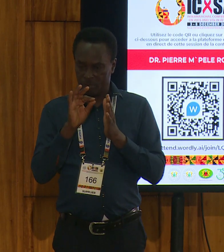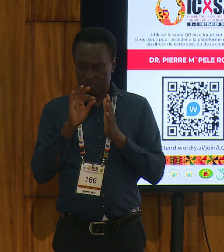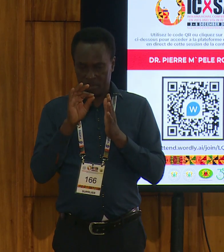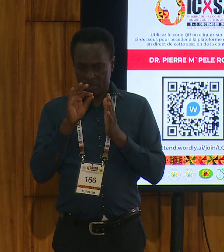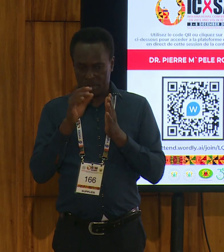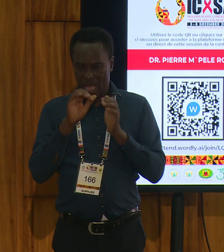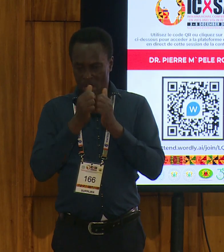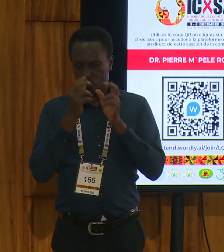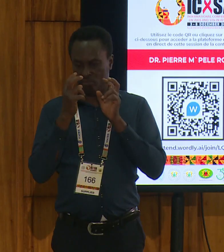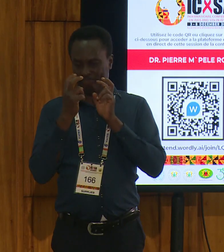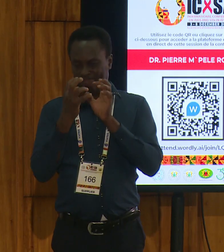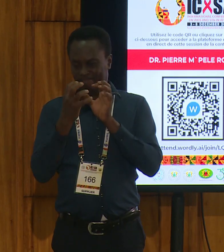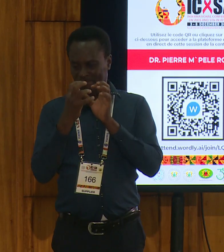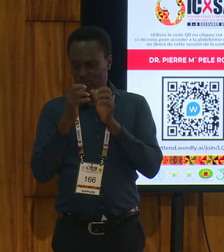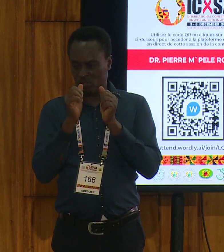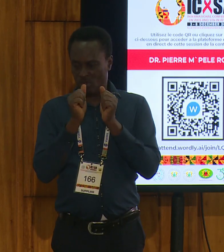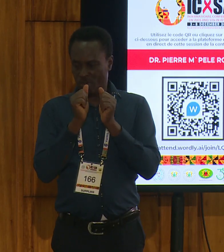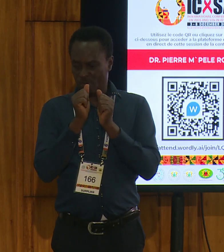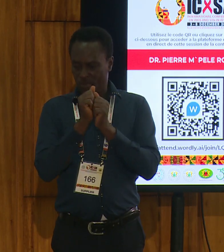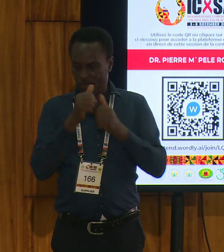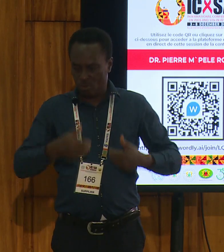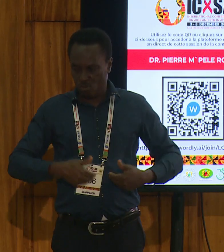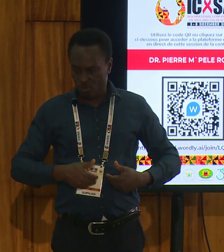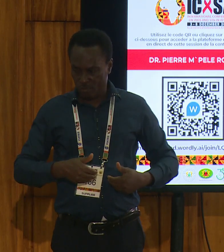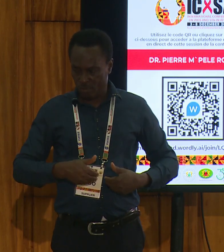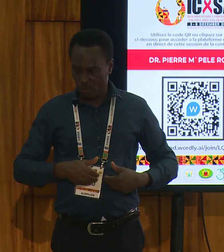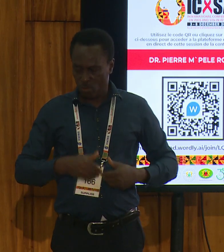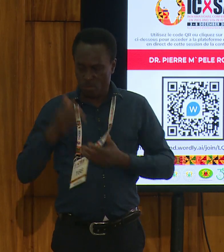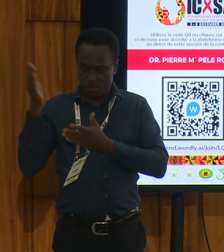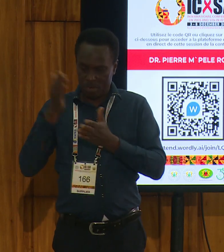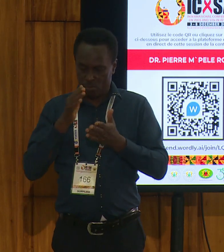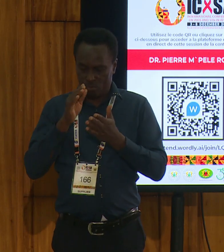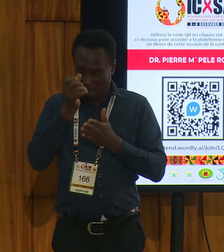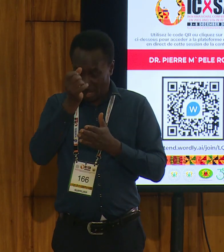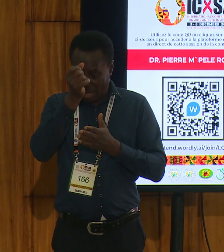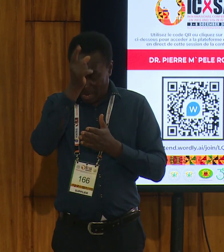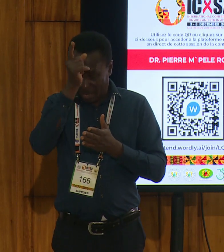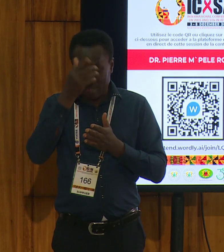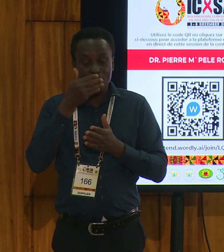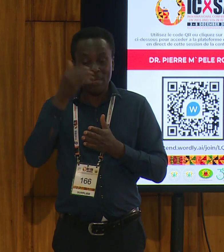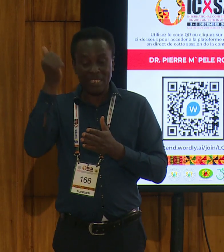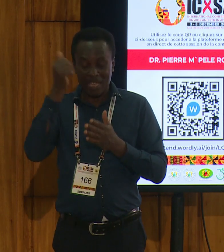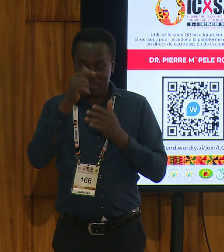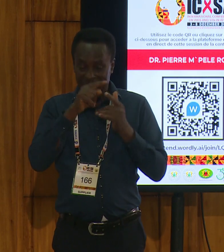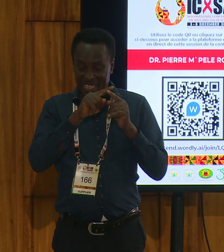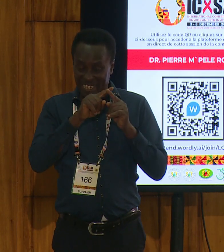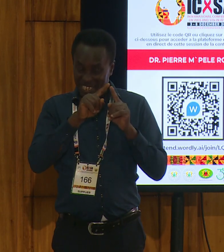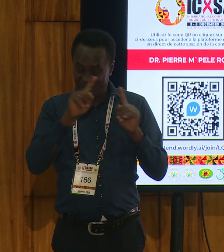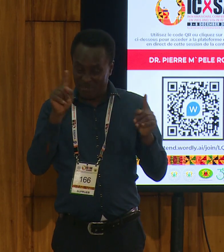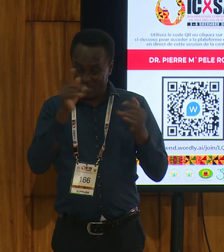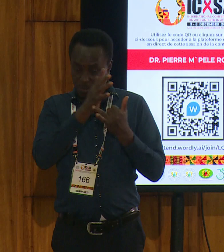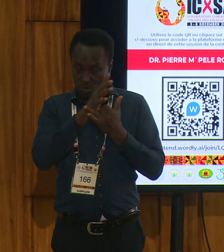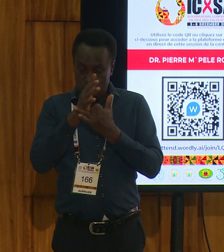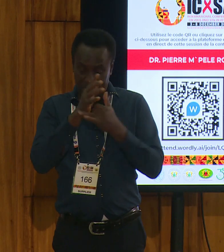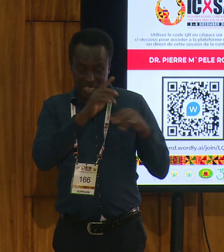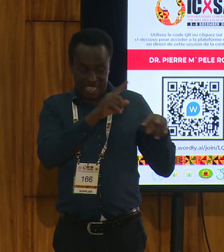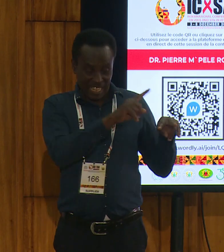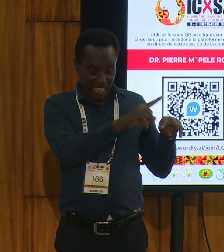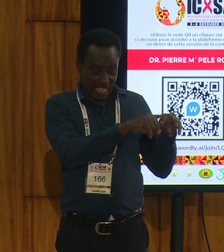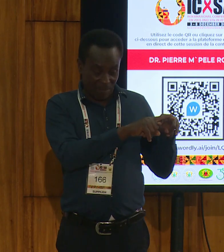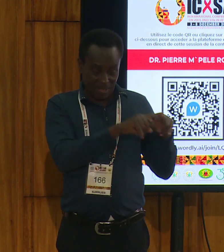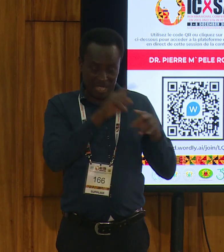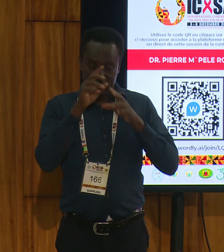the youth, bring them to understand better, perhaps also the difference between HIV and AIDS, as you said, and